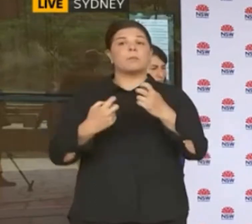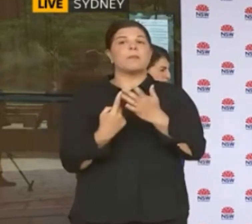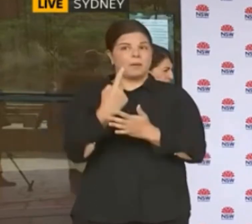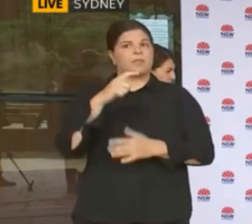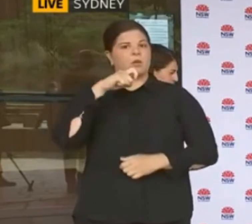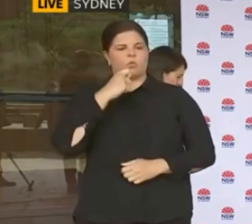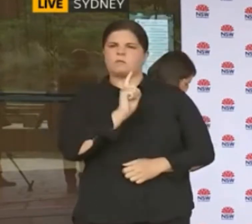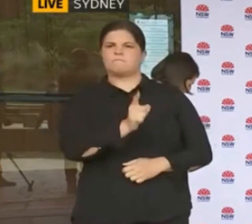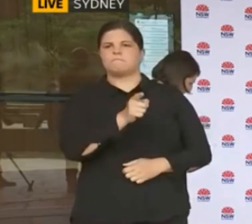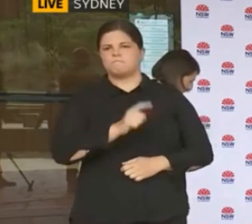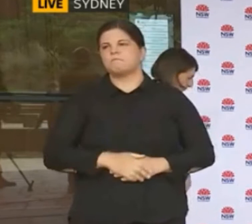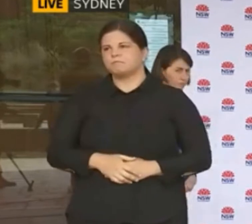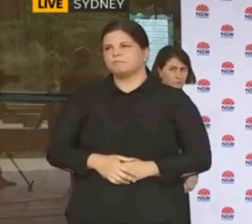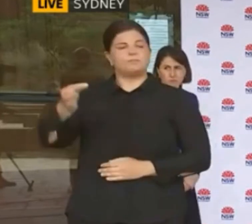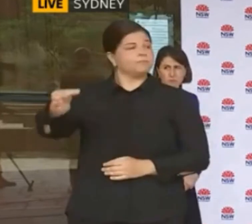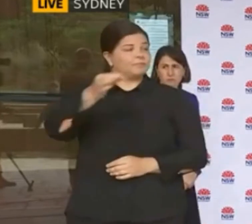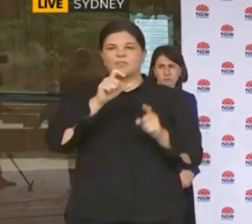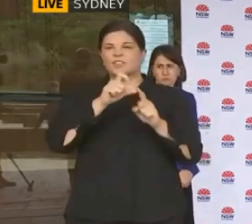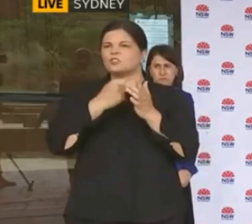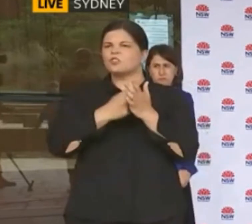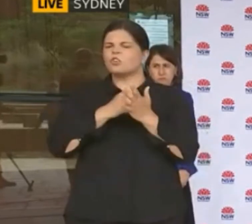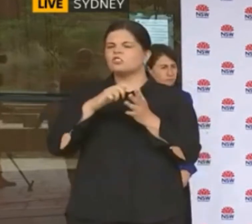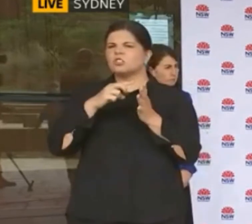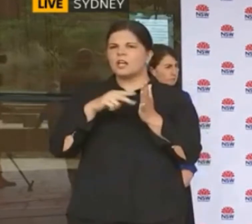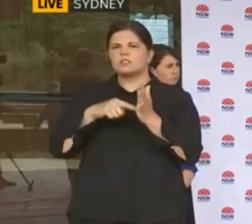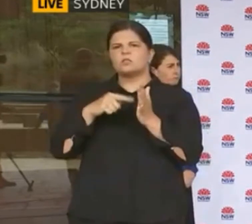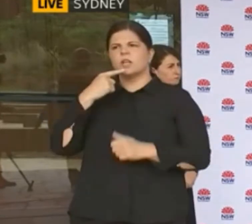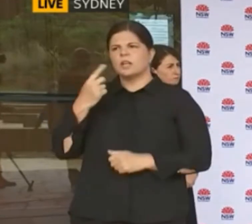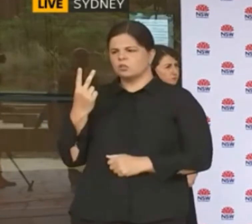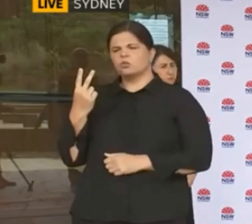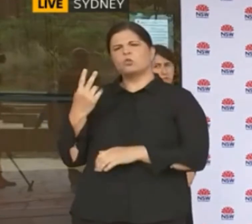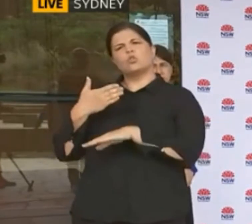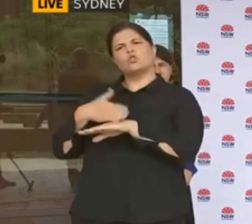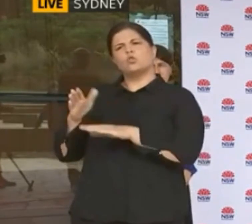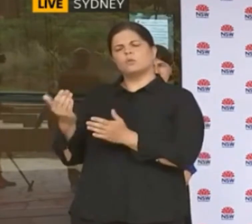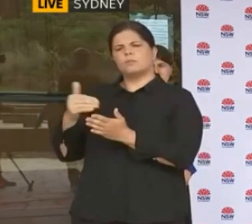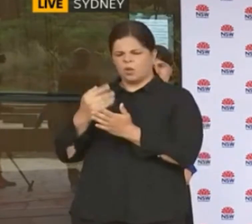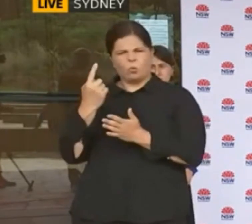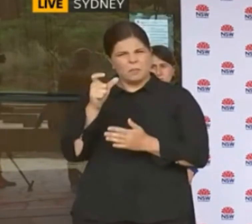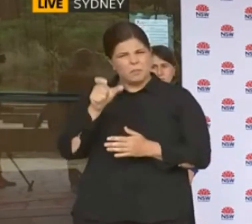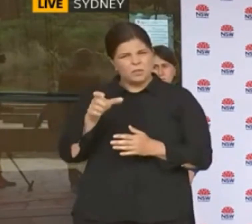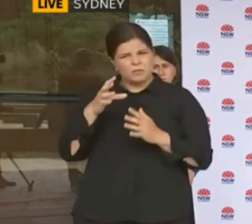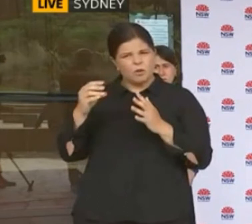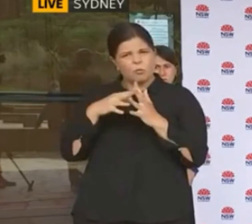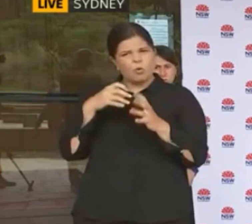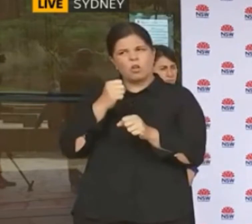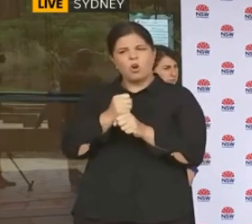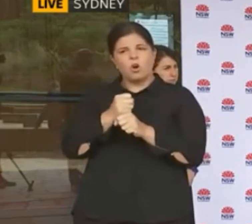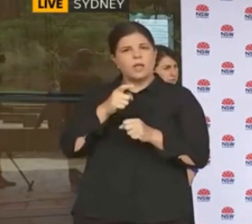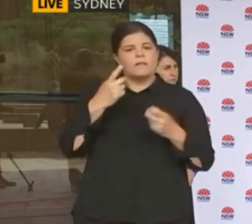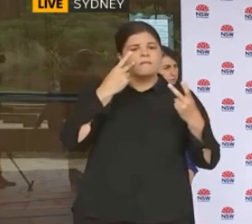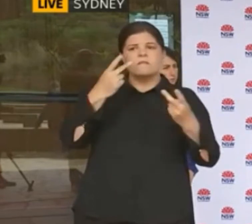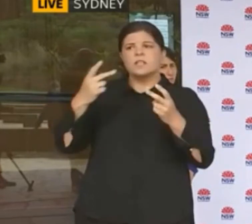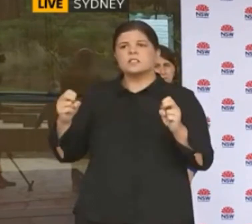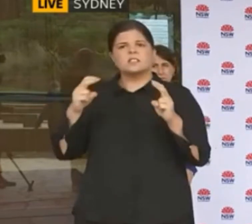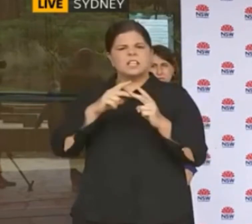Dr. Chan, what could you tell us about the two new cases that emerged overnight? The person from Wollongong, which parts of Sydney have